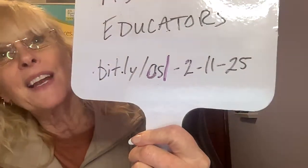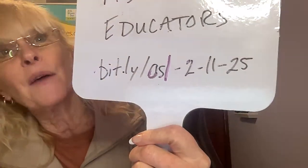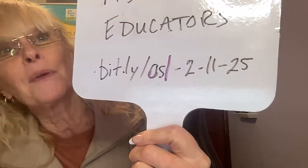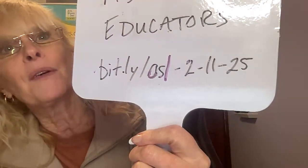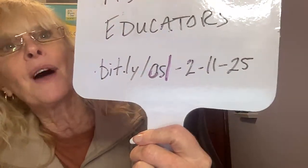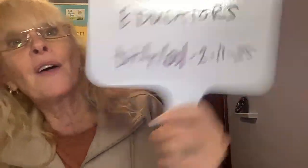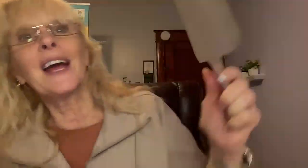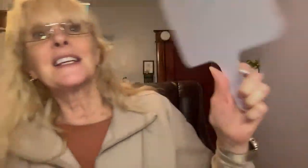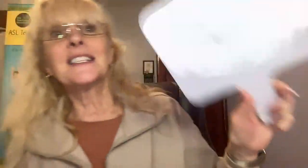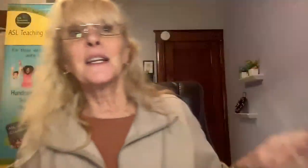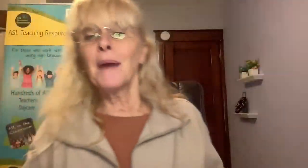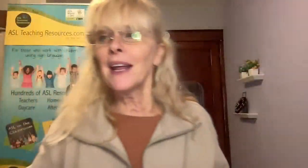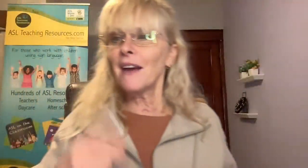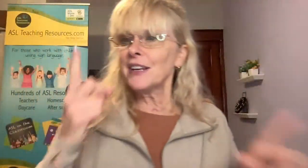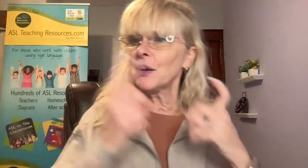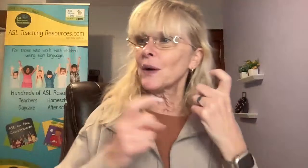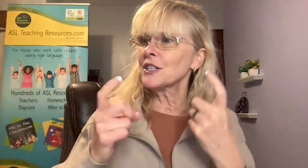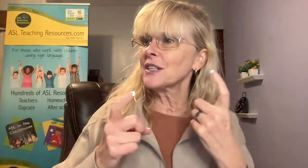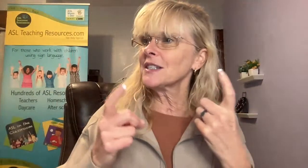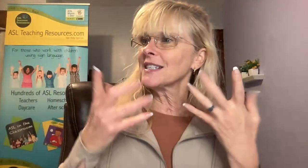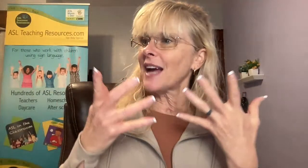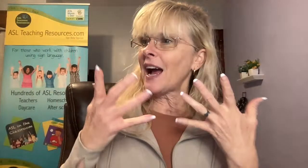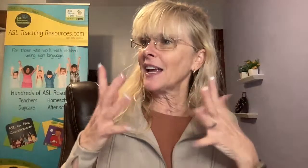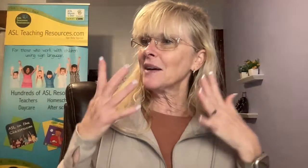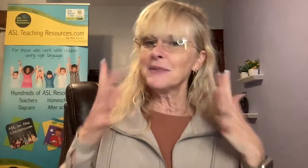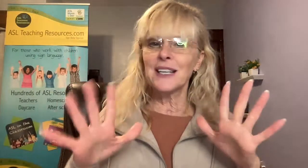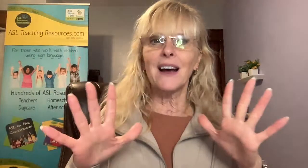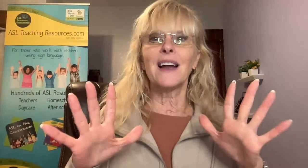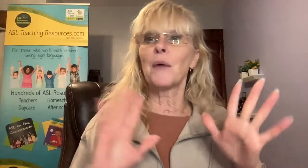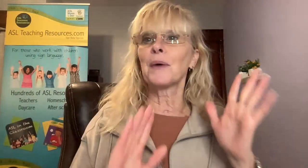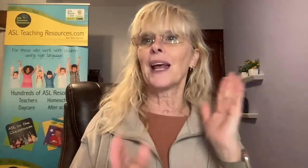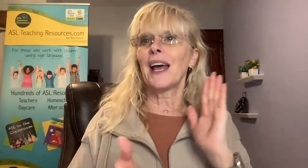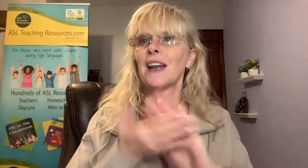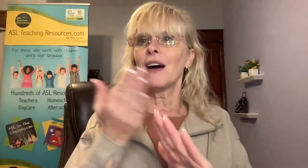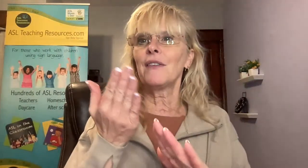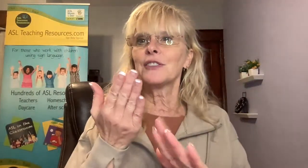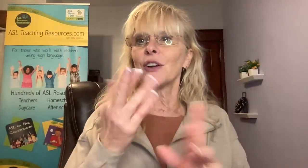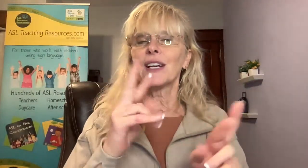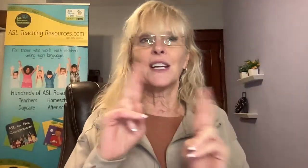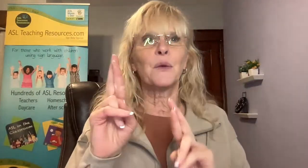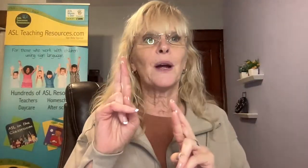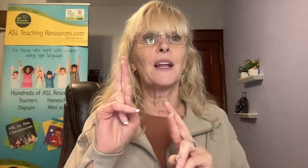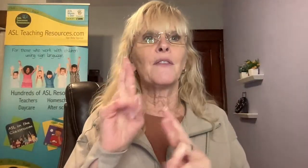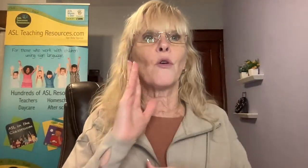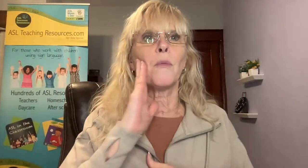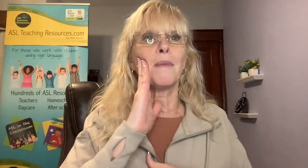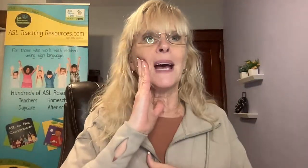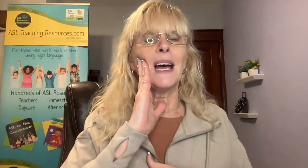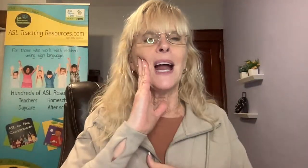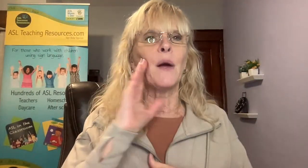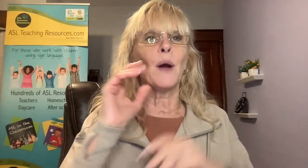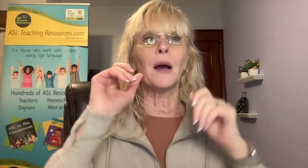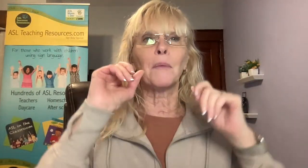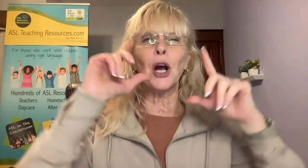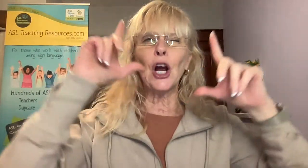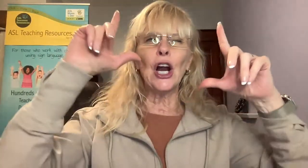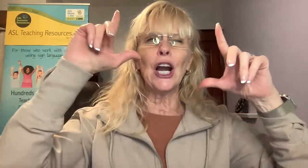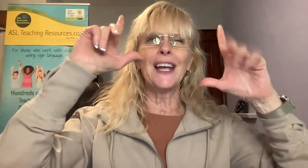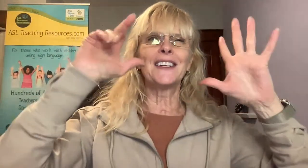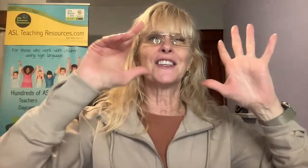help you. Okay. Does anybody have any questions? Because I am done. I'm going to head off, start getting ready for bed. I wake up early to